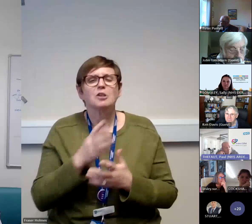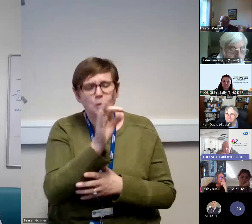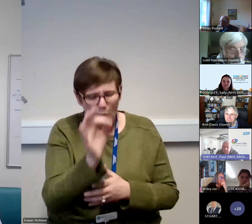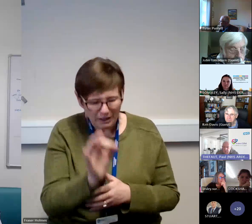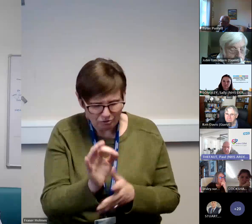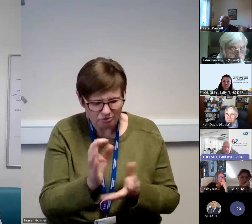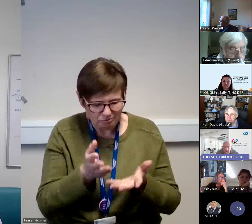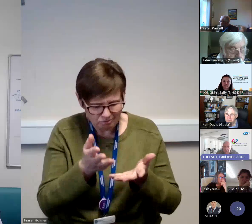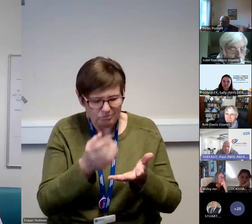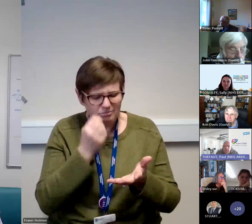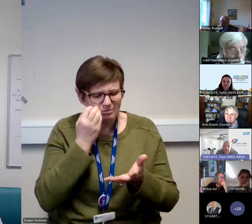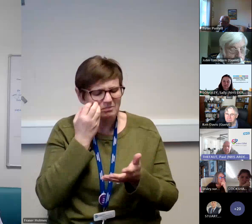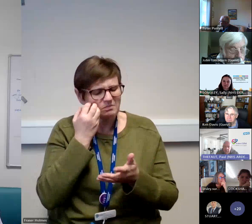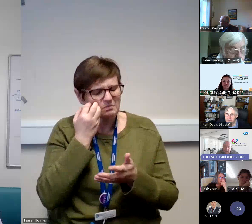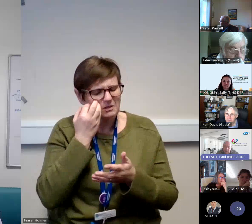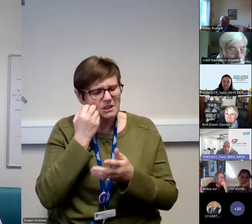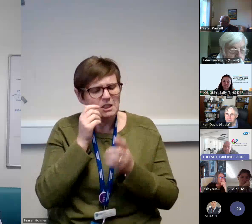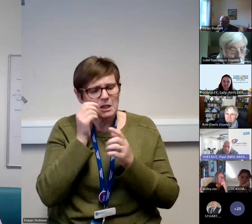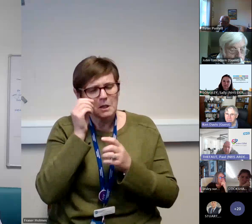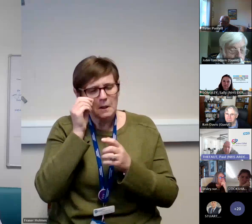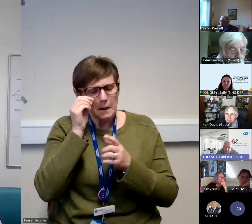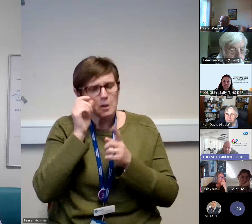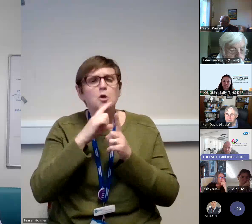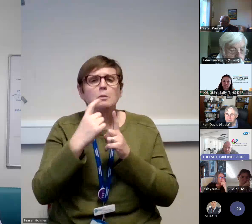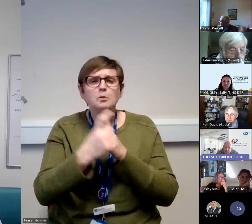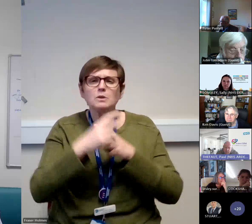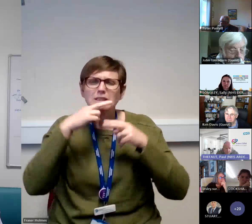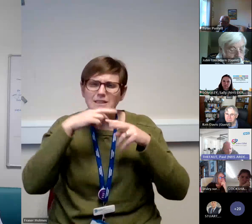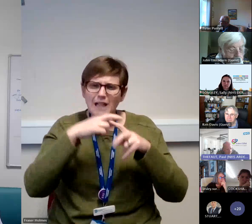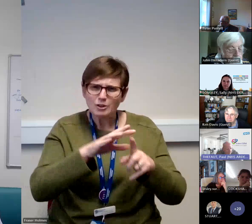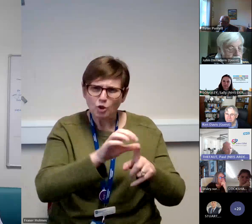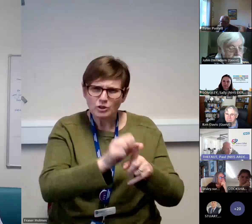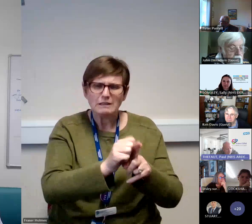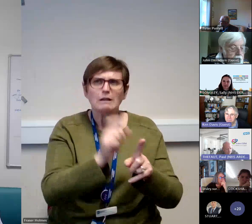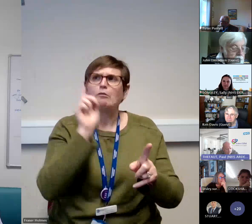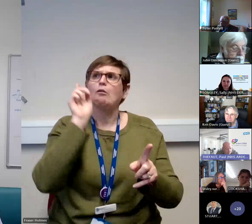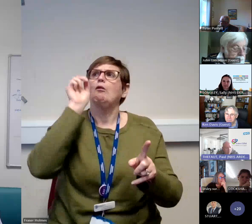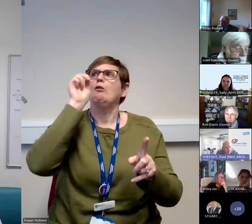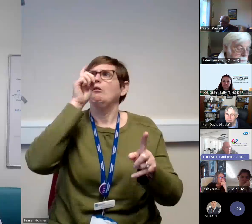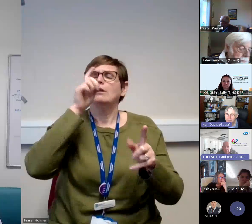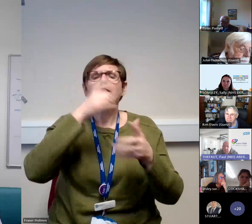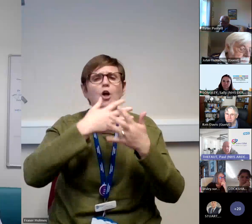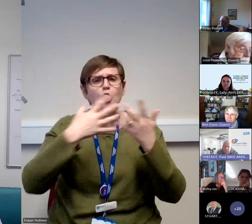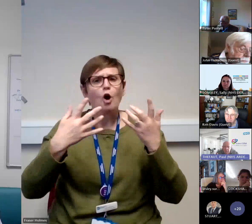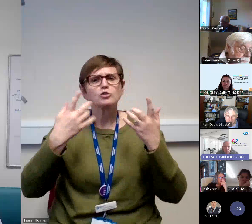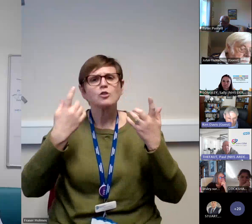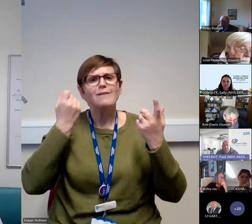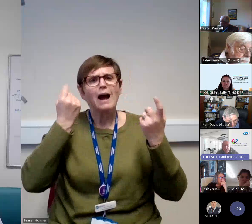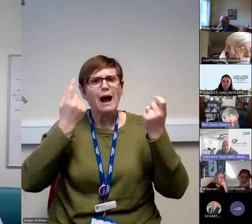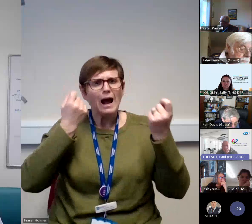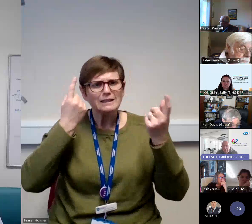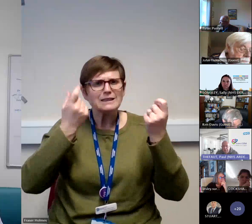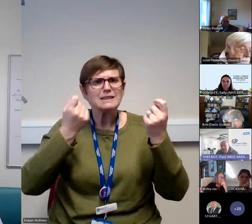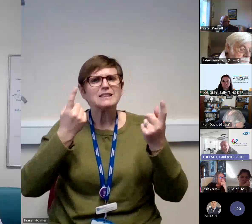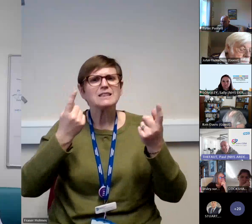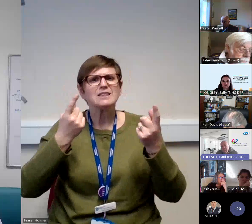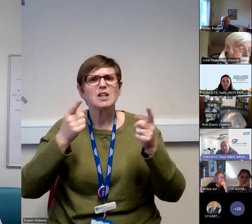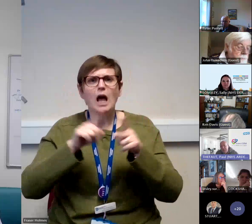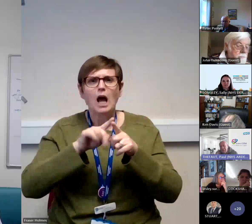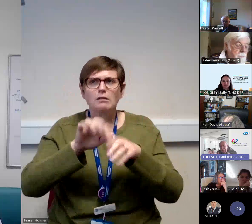So when the community diagnostics were originally thought of, I think a lot of the ideas were you had them in football